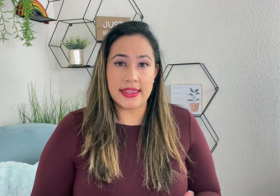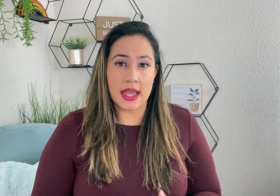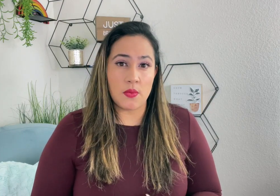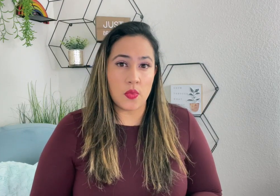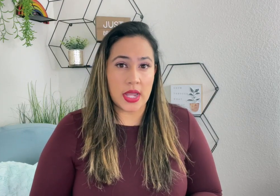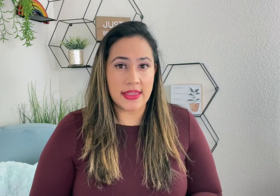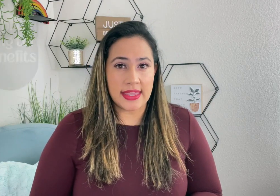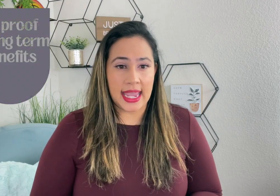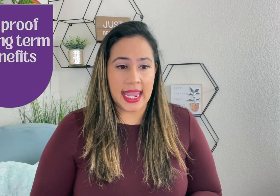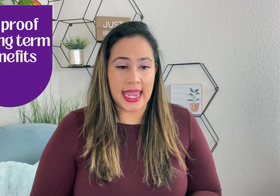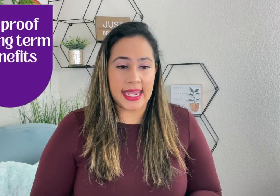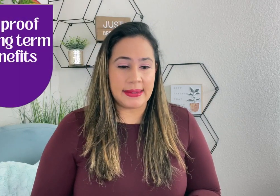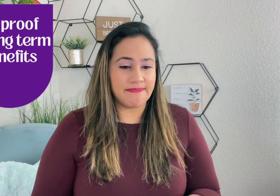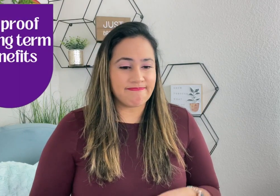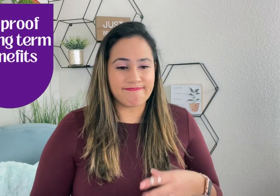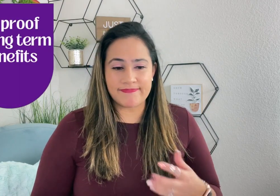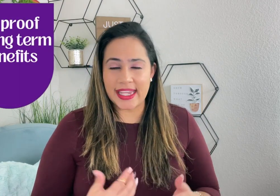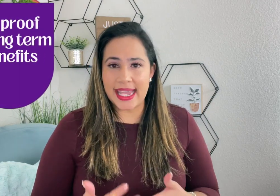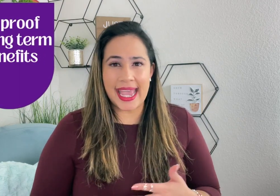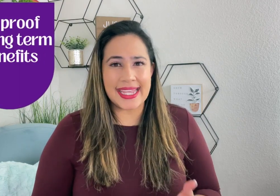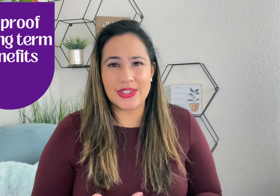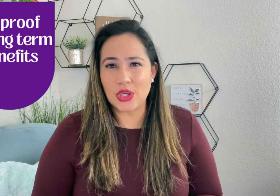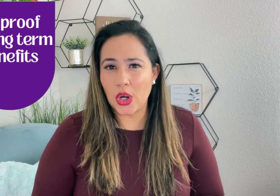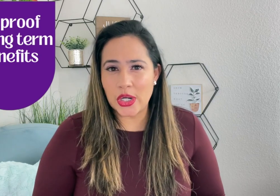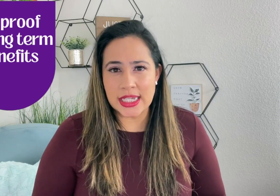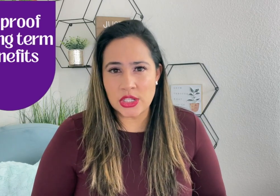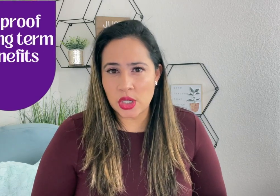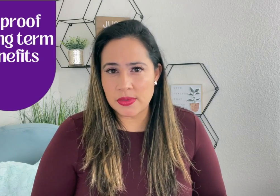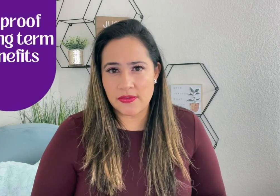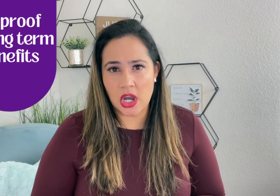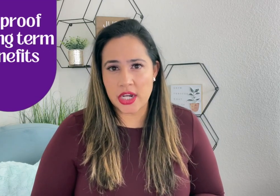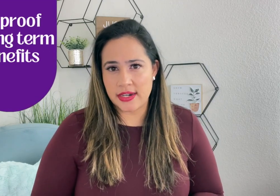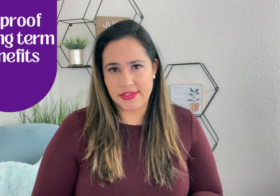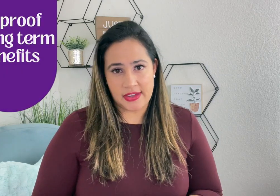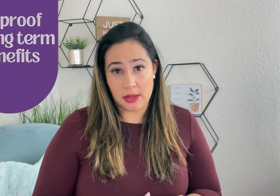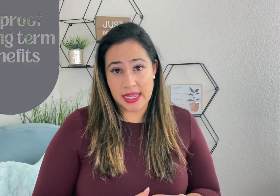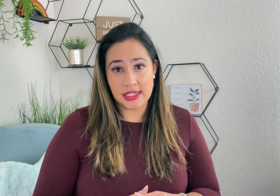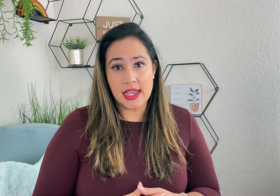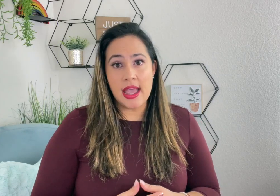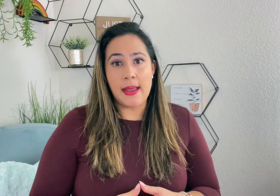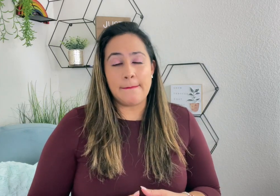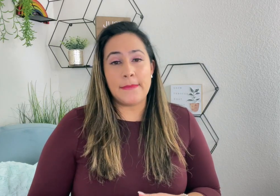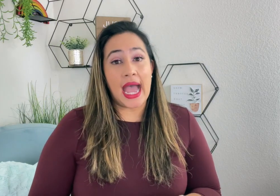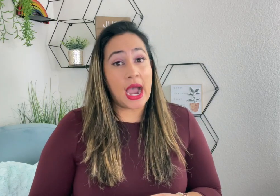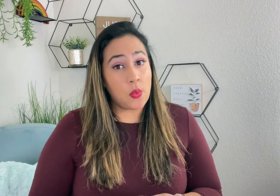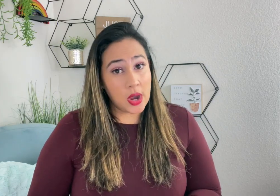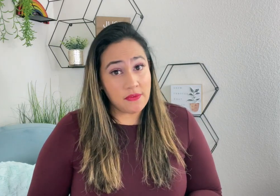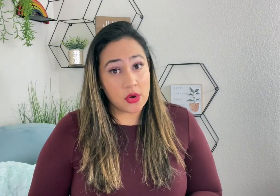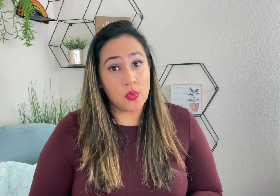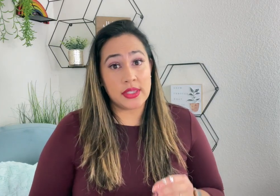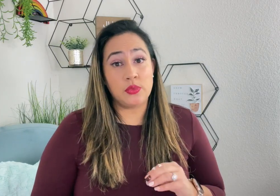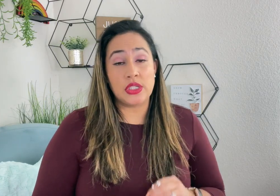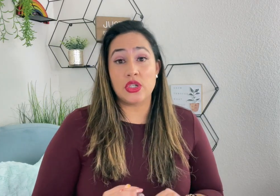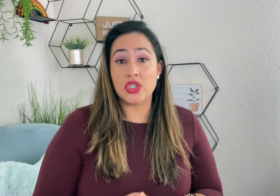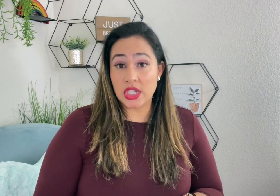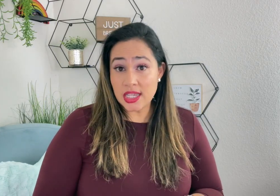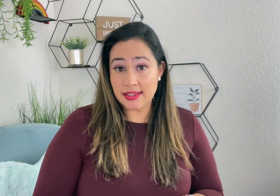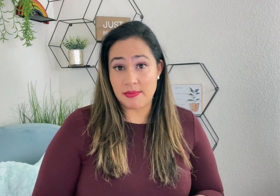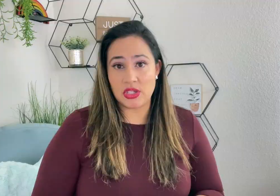them with a head start in terms of cognitive development. However, what research does demonstrate